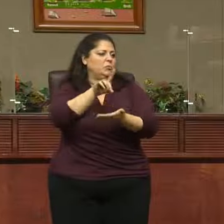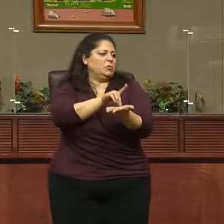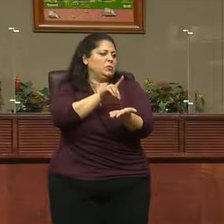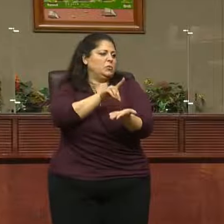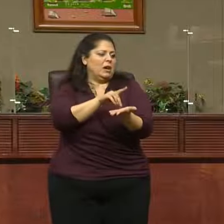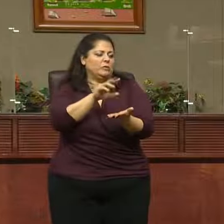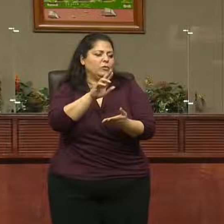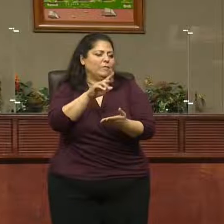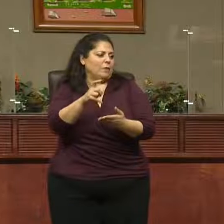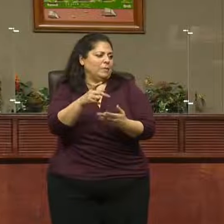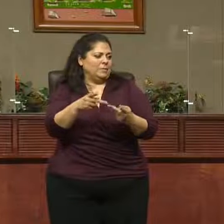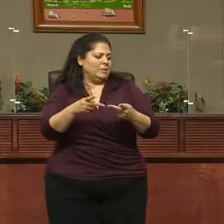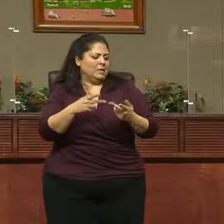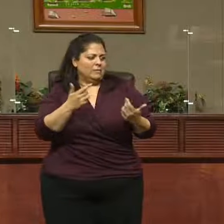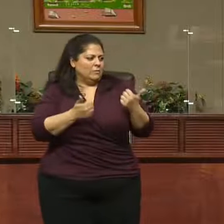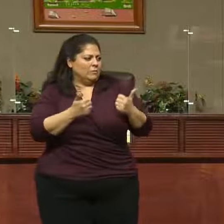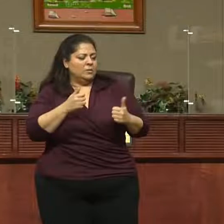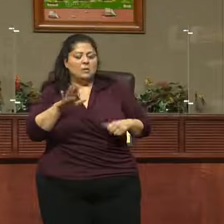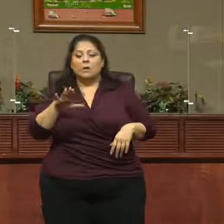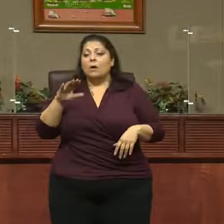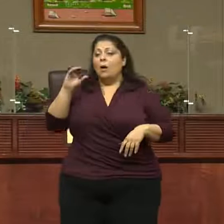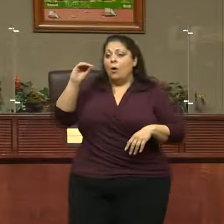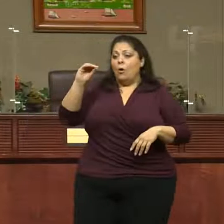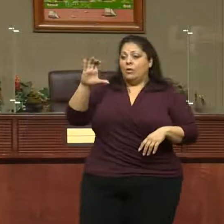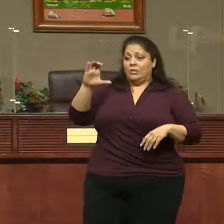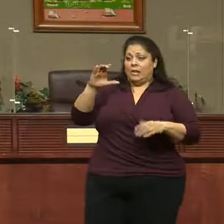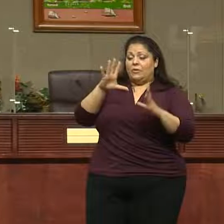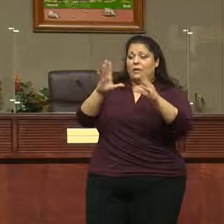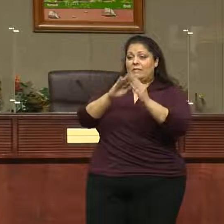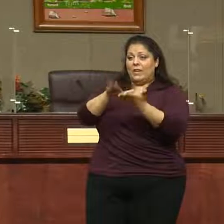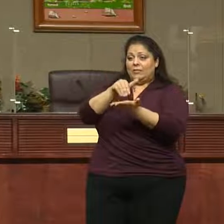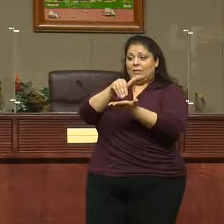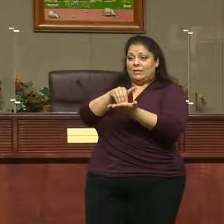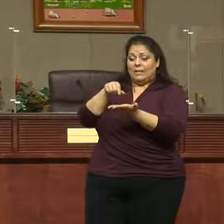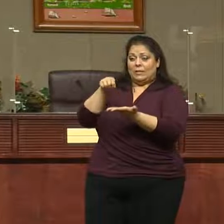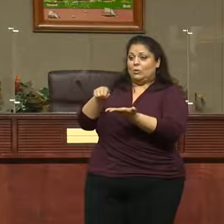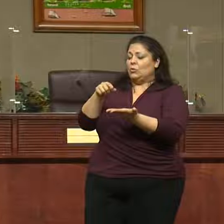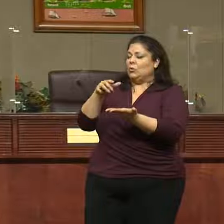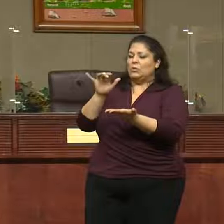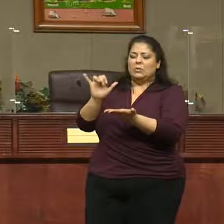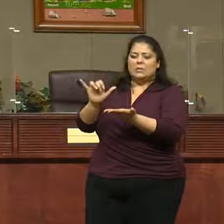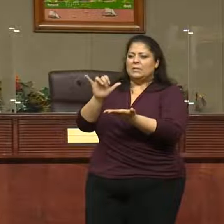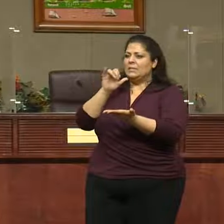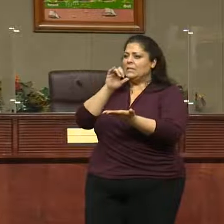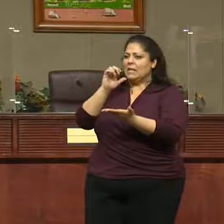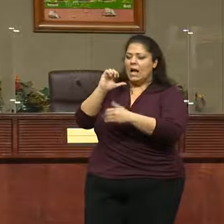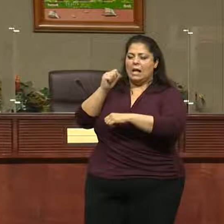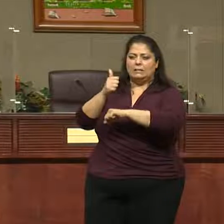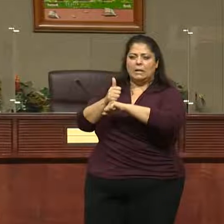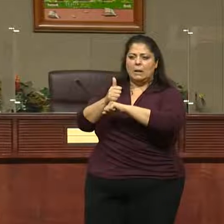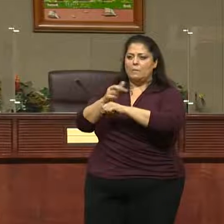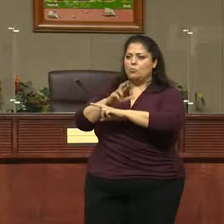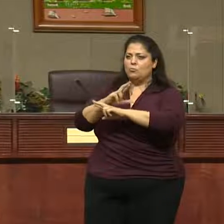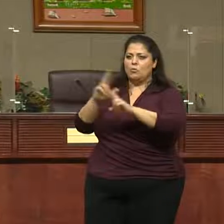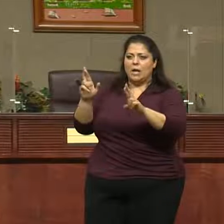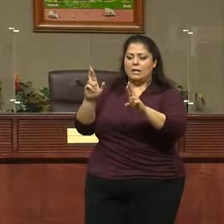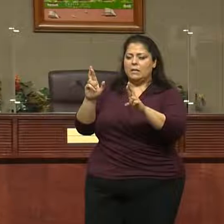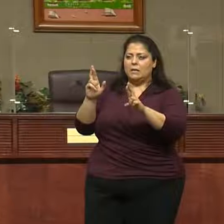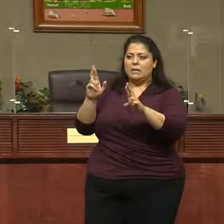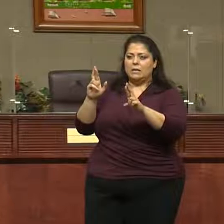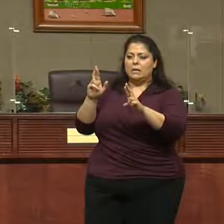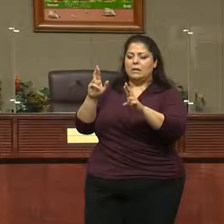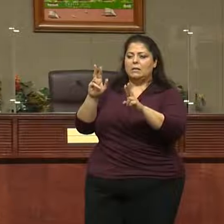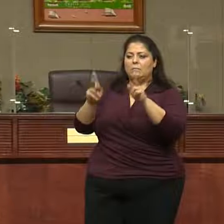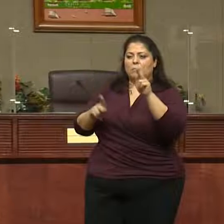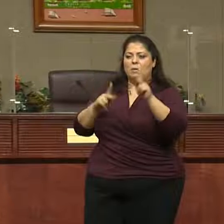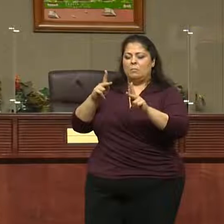the Orange Convention Center site is not designed really for people with a pre-existing